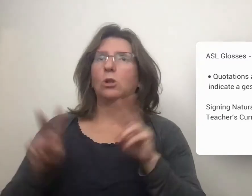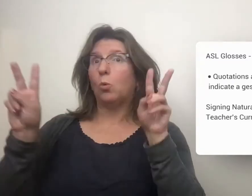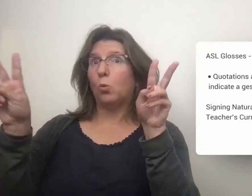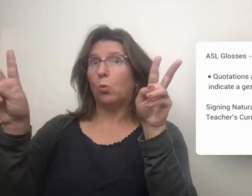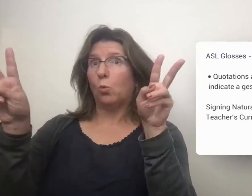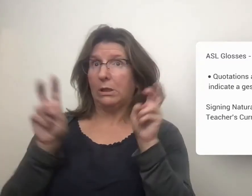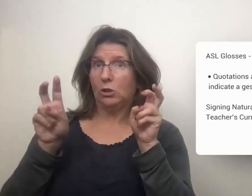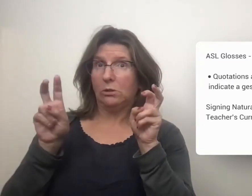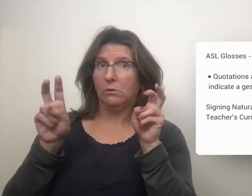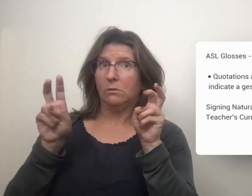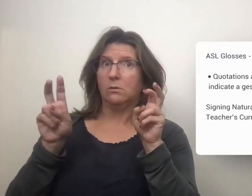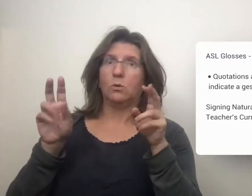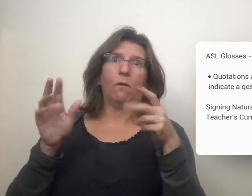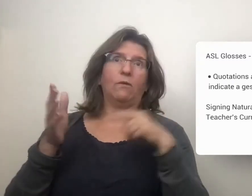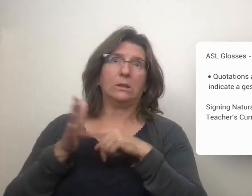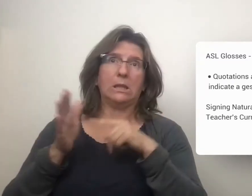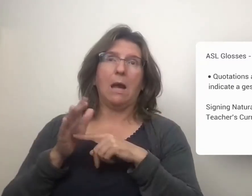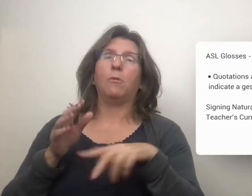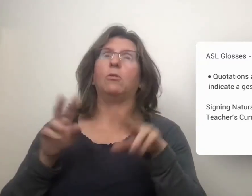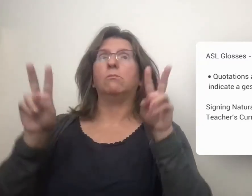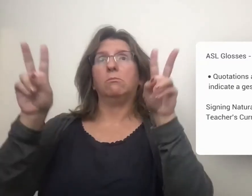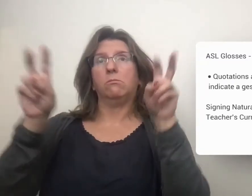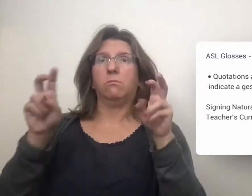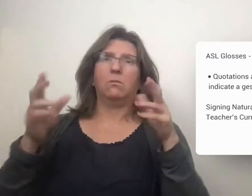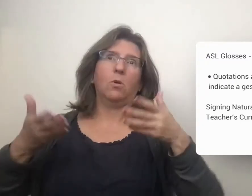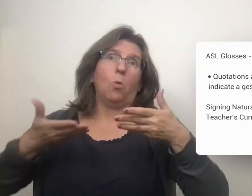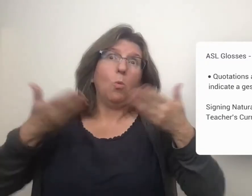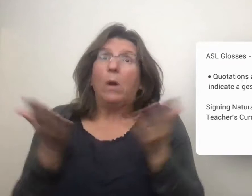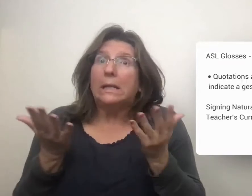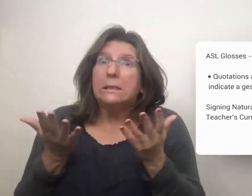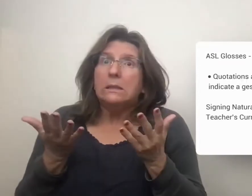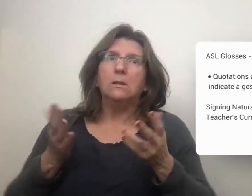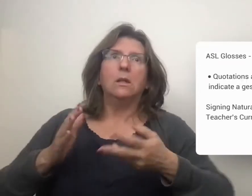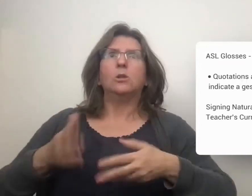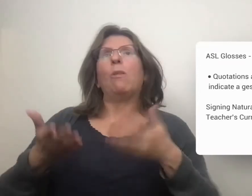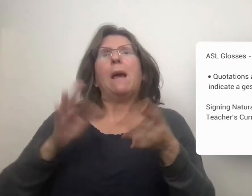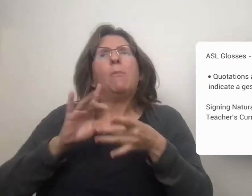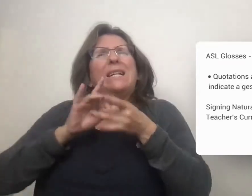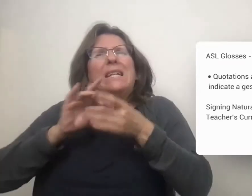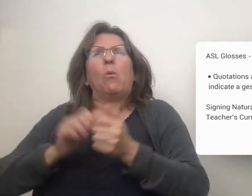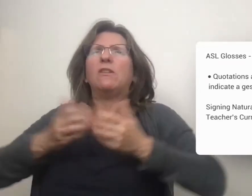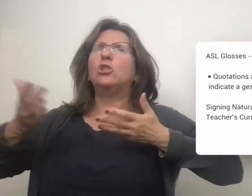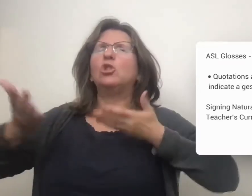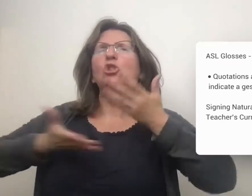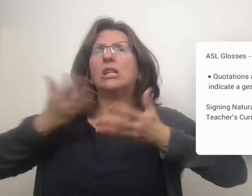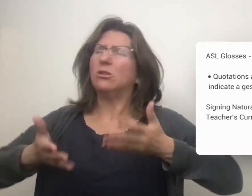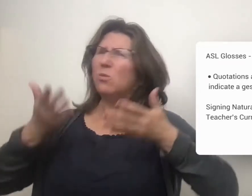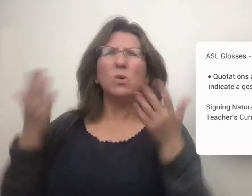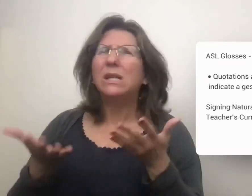When glossing ASL, another notation tool is the quotation marks, like what. It refers